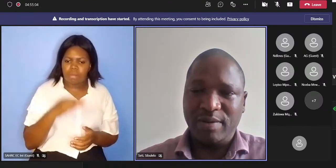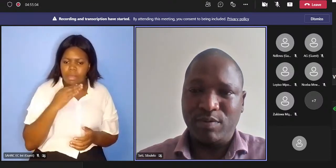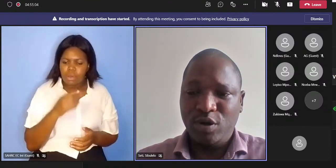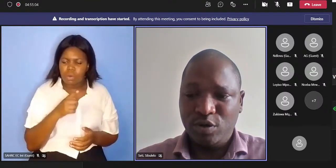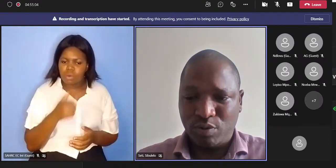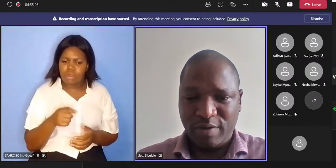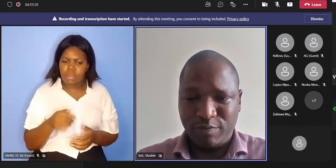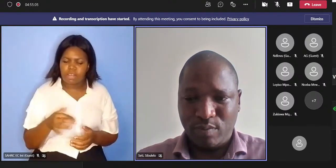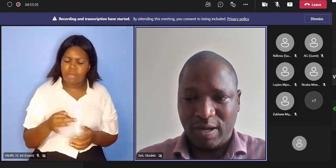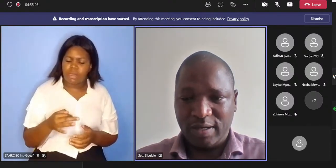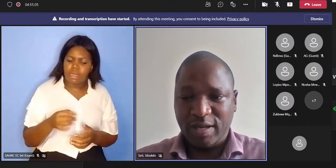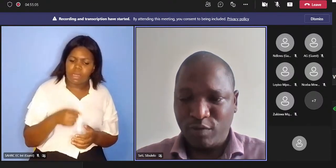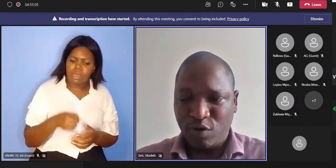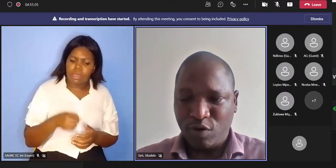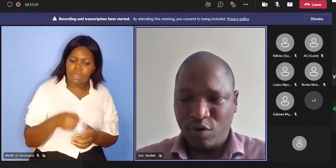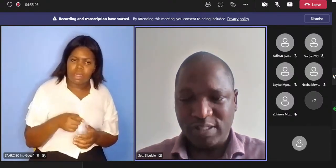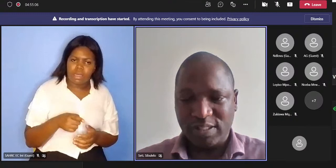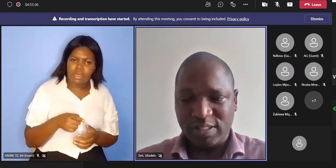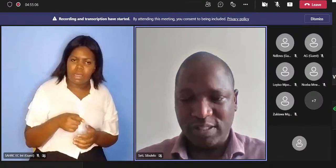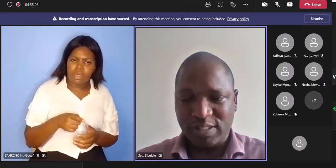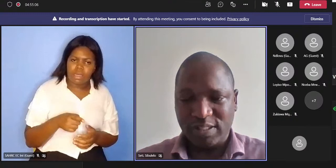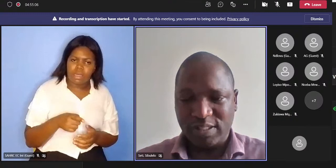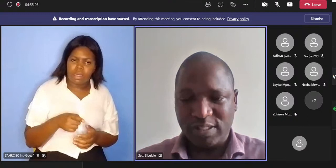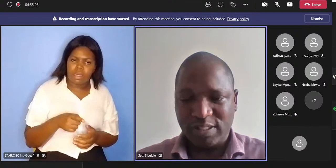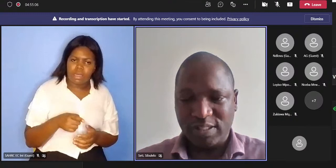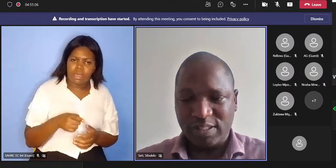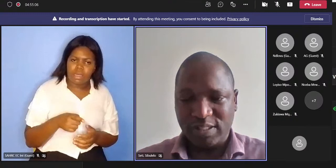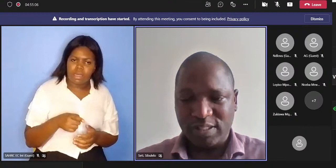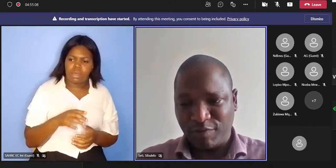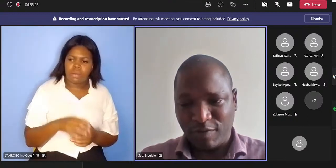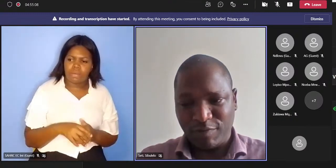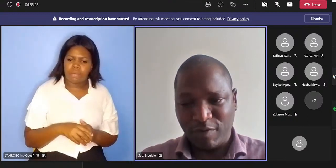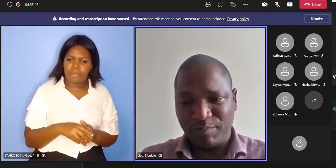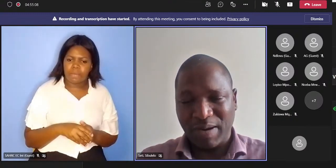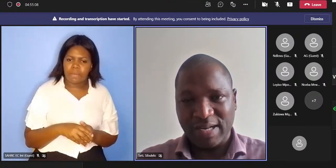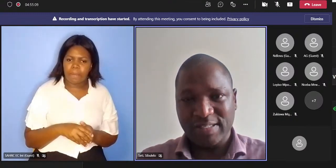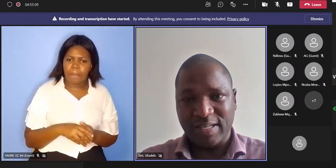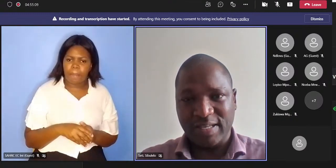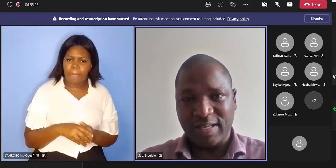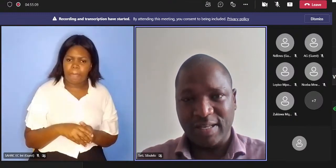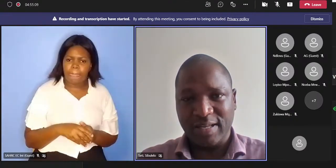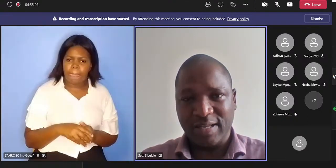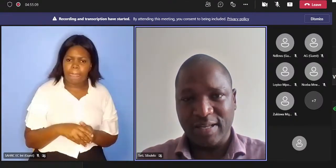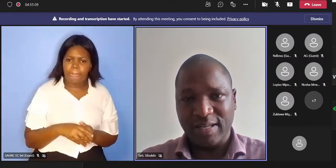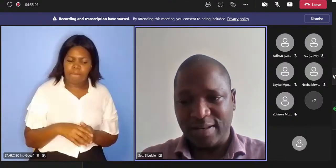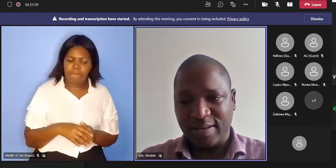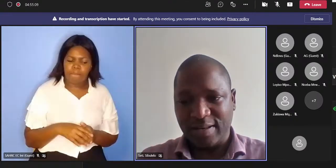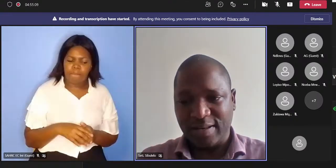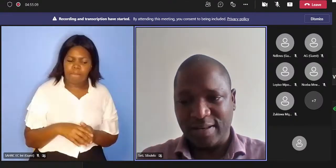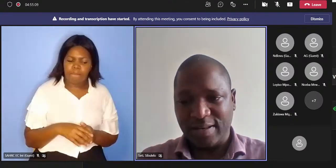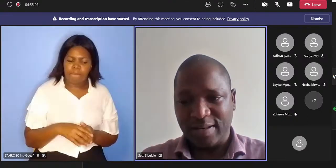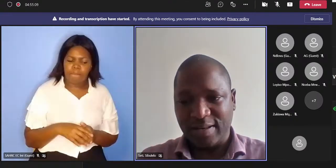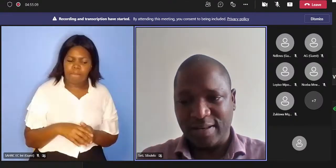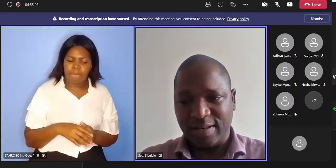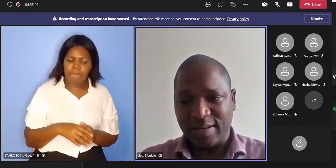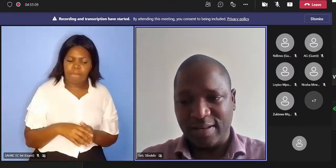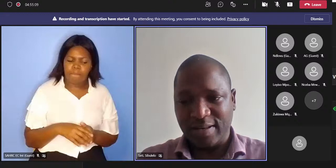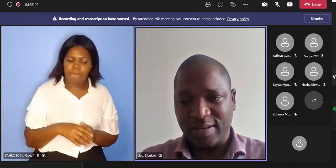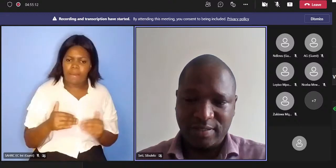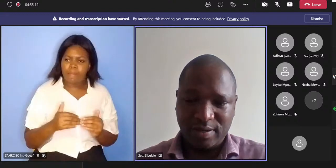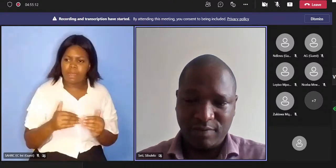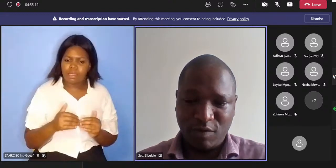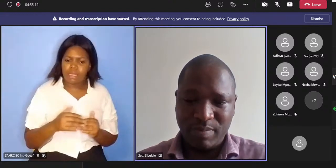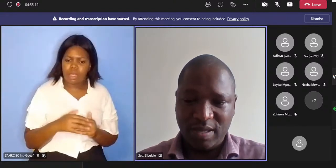be applicable to everyone. And of course, as I said, it would be a matter of balancing the competing